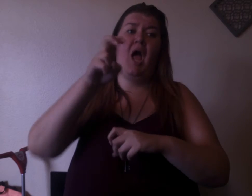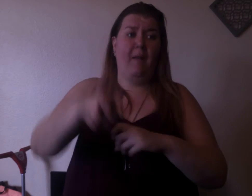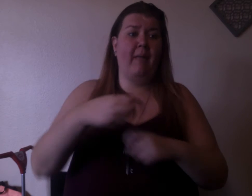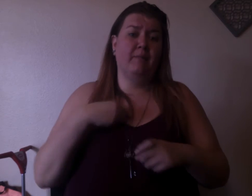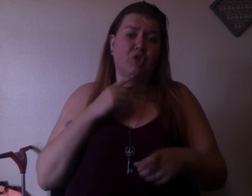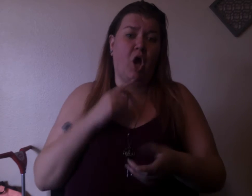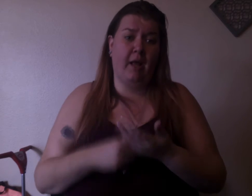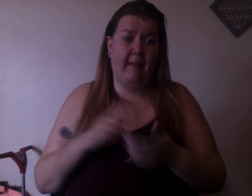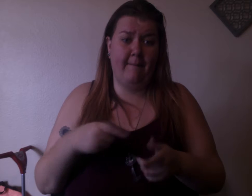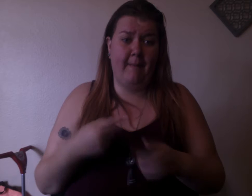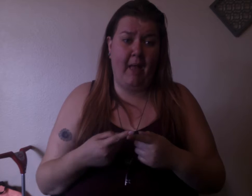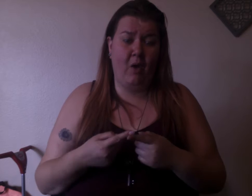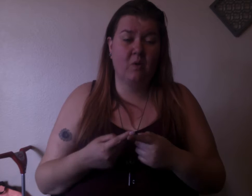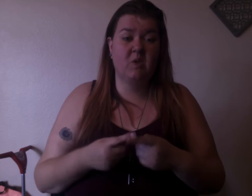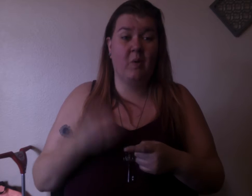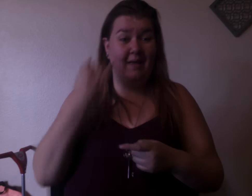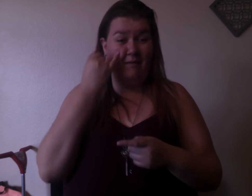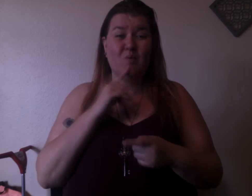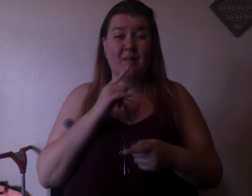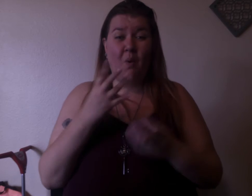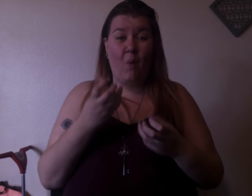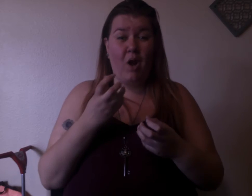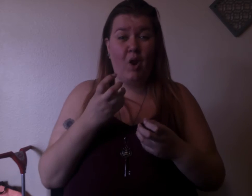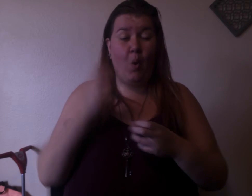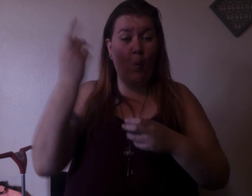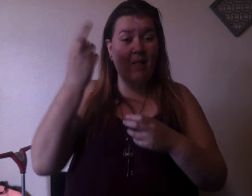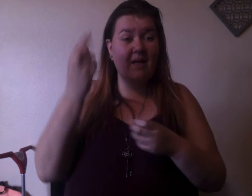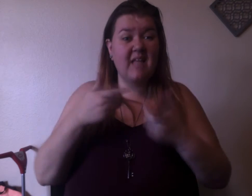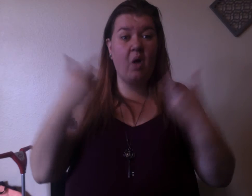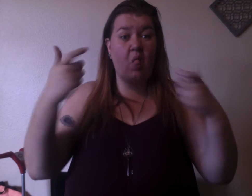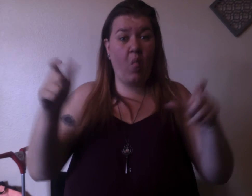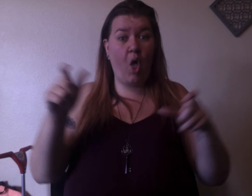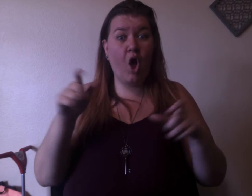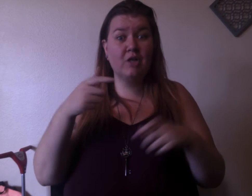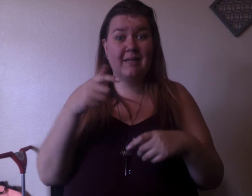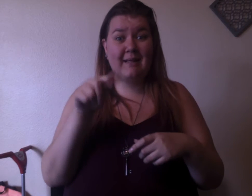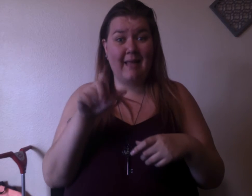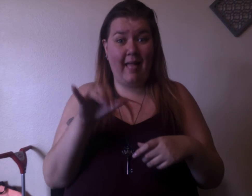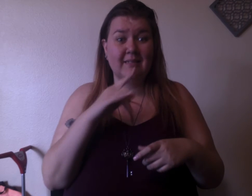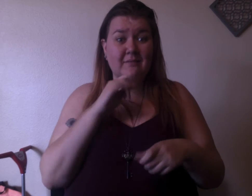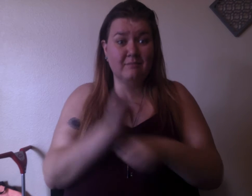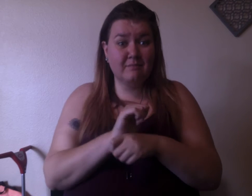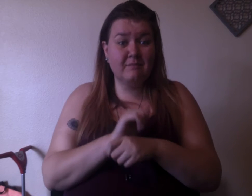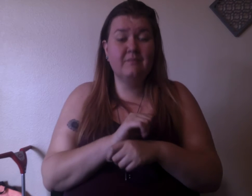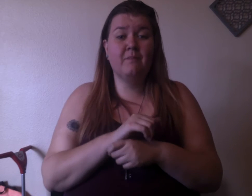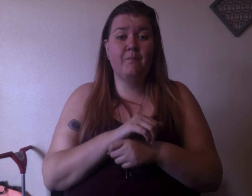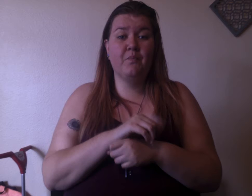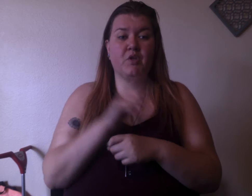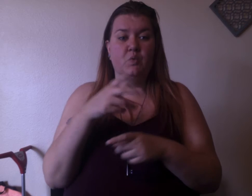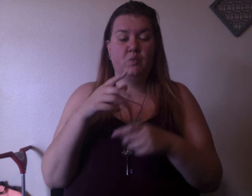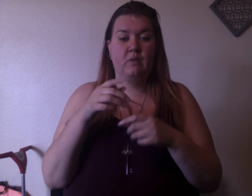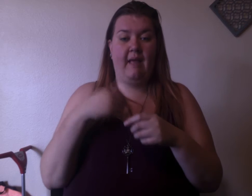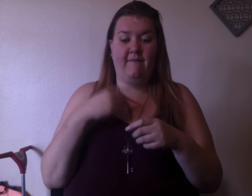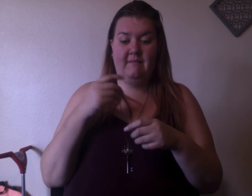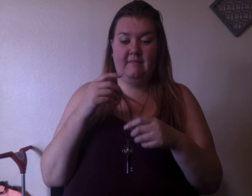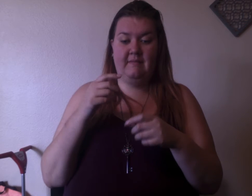then if you really want to realize how large a galaxy itself can be, you take this distance between the sun or between our